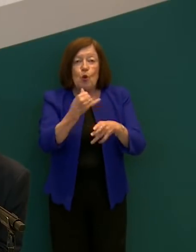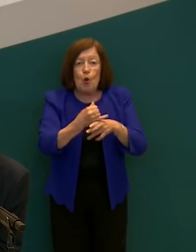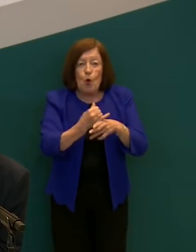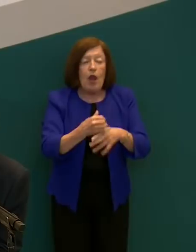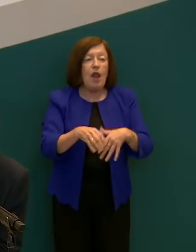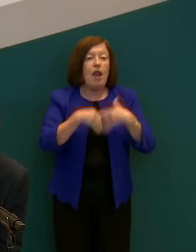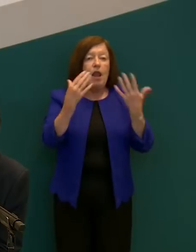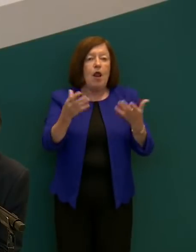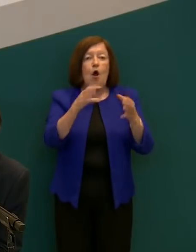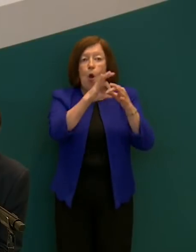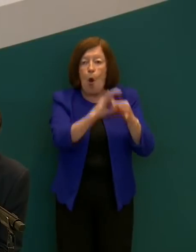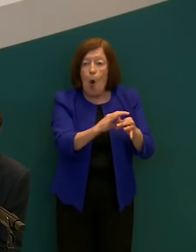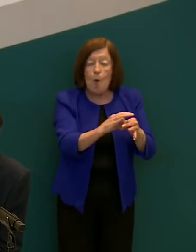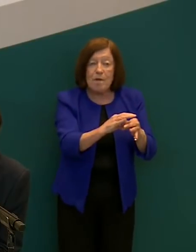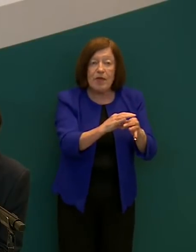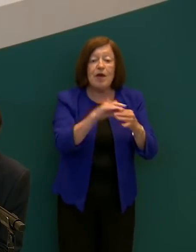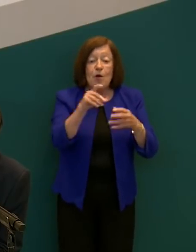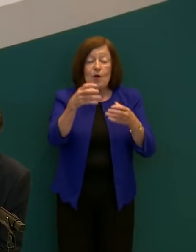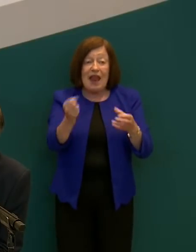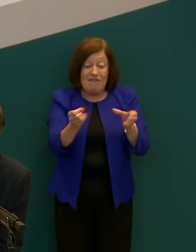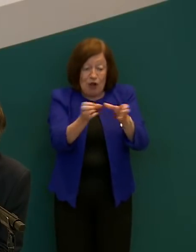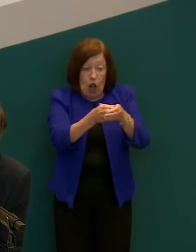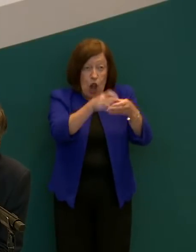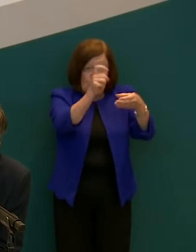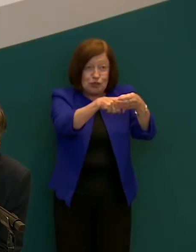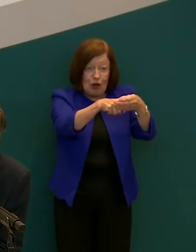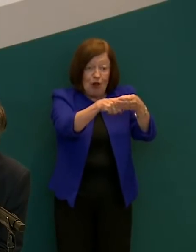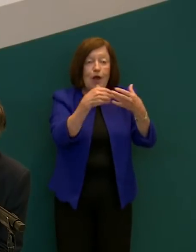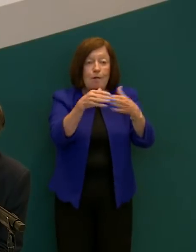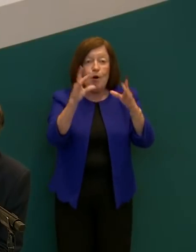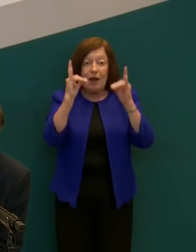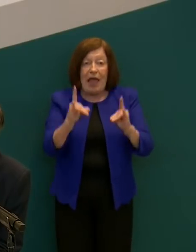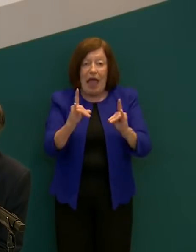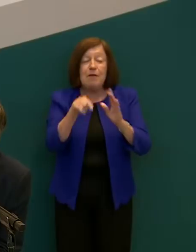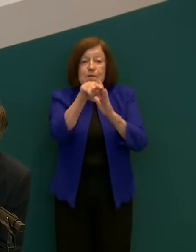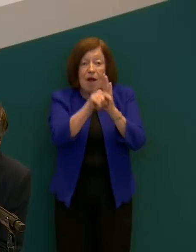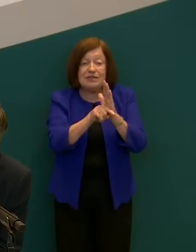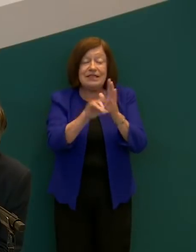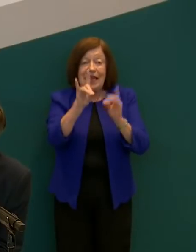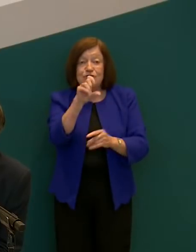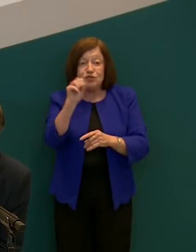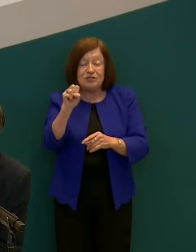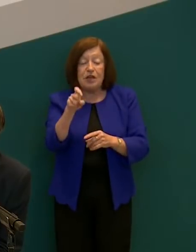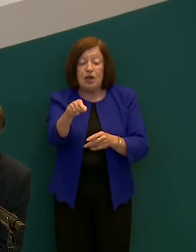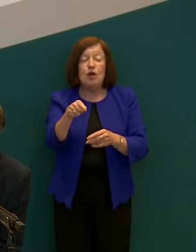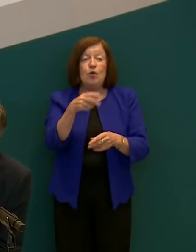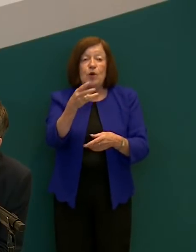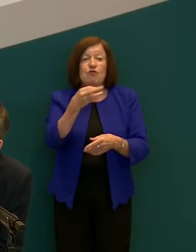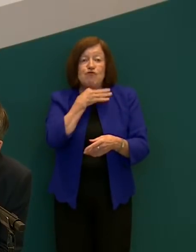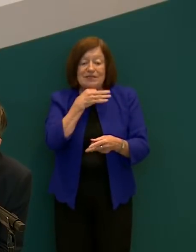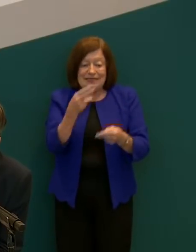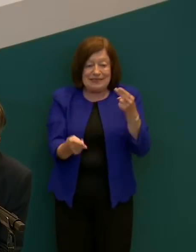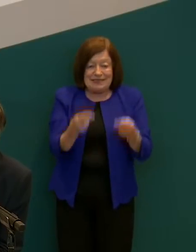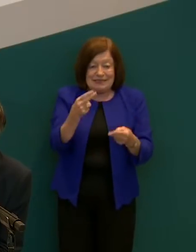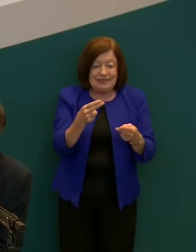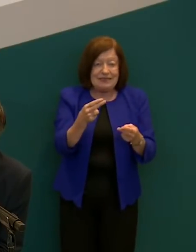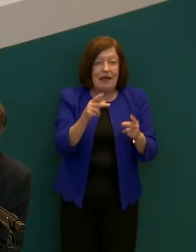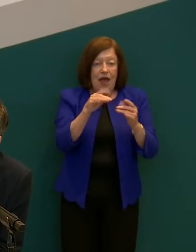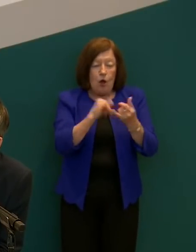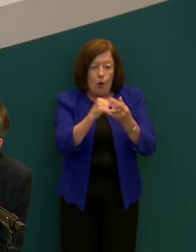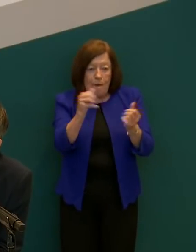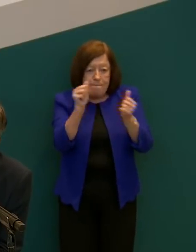or a home, when there's a cluster, our public health colleagues in the HSE will risk assess and contact